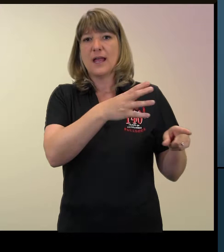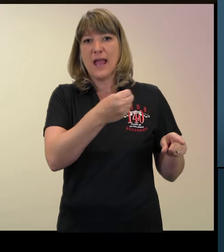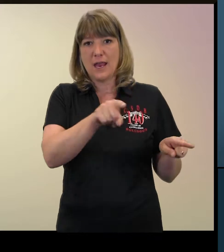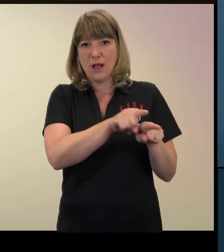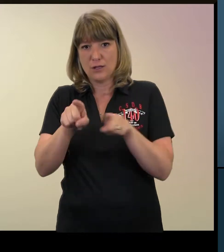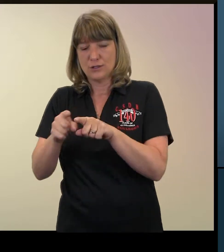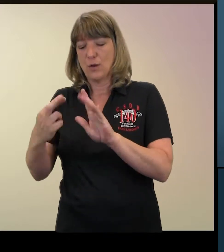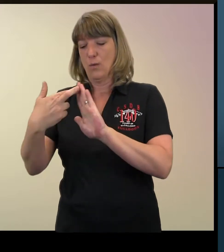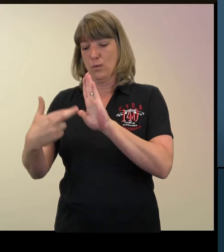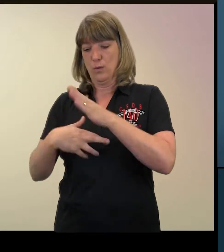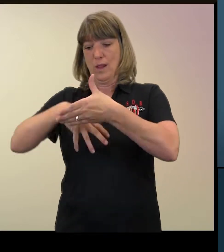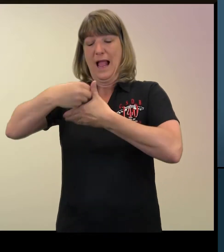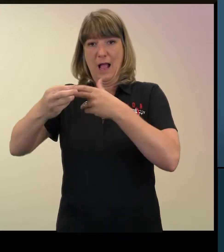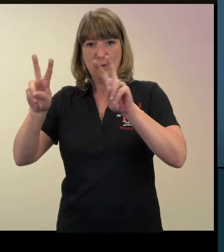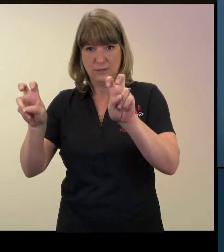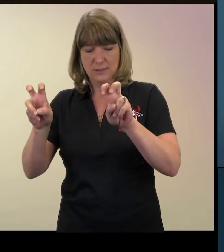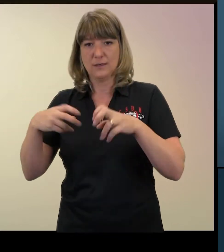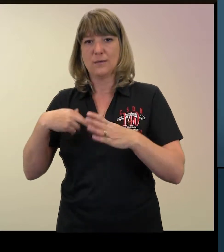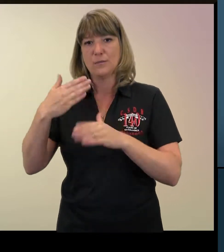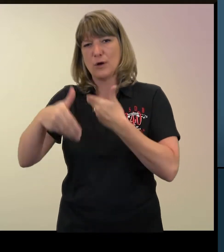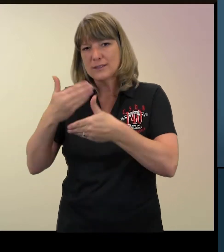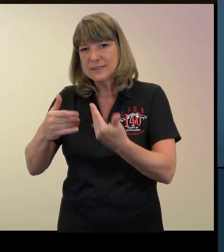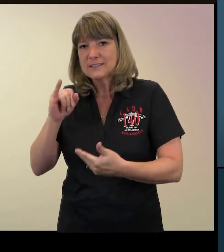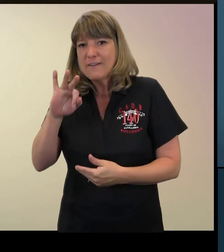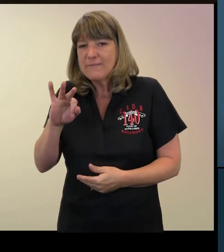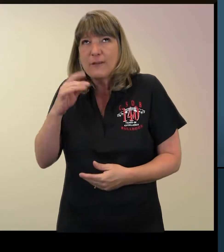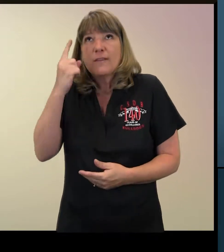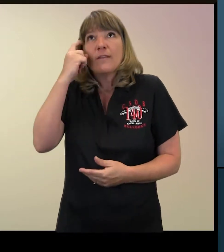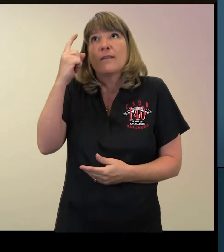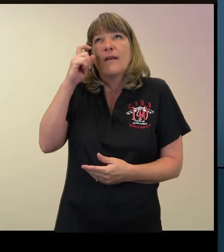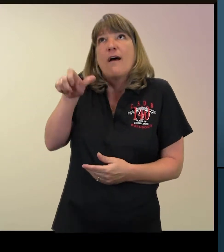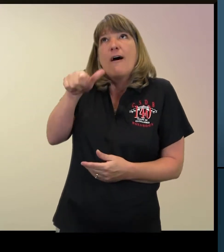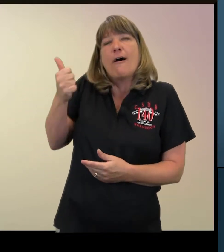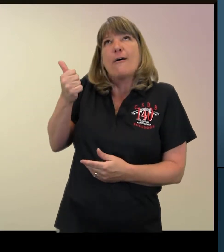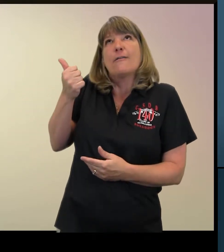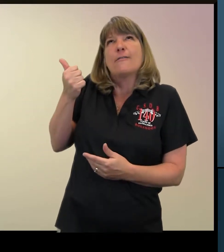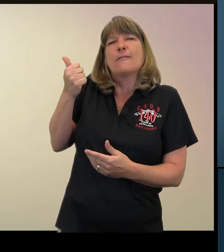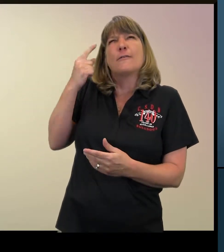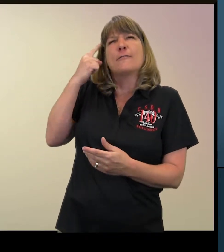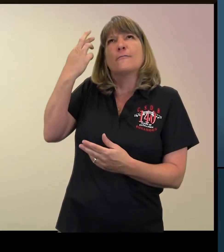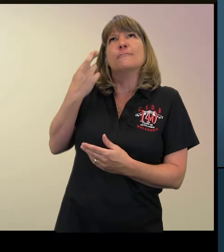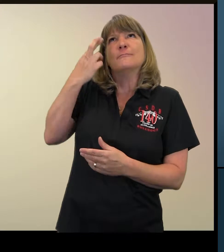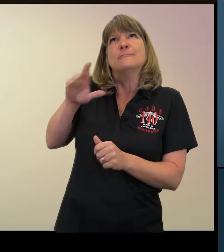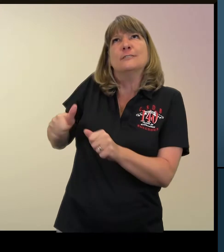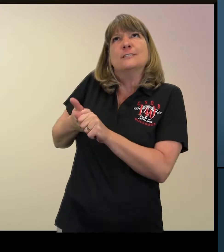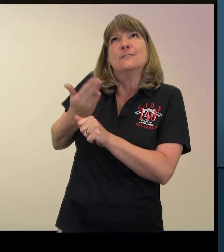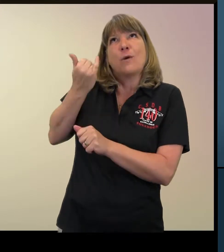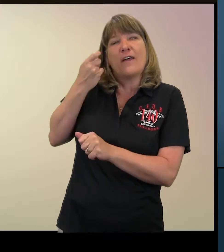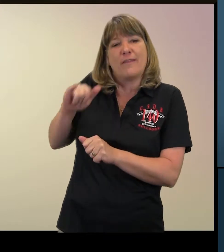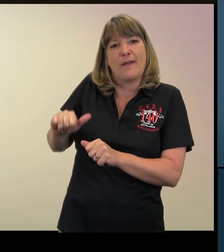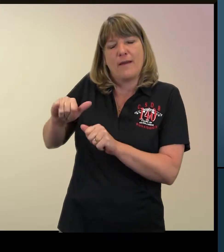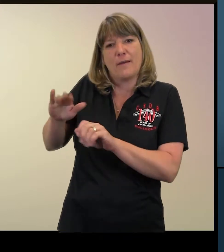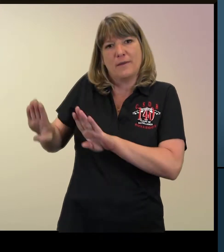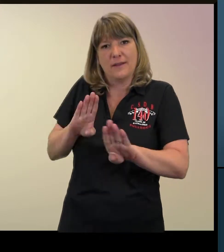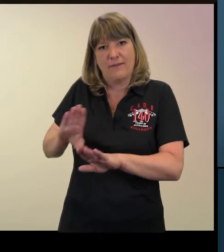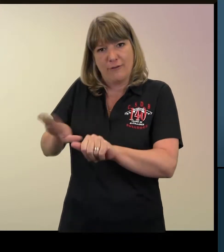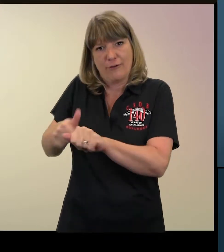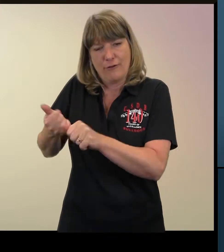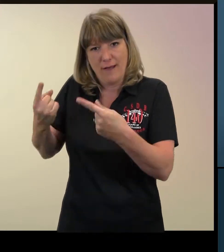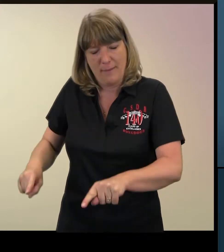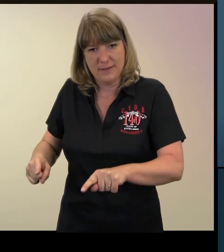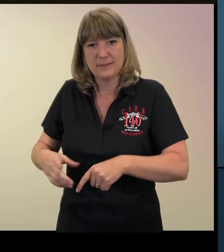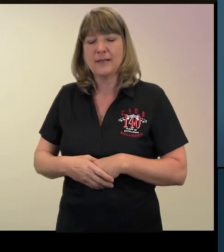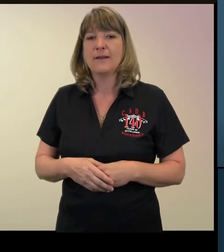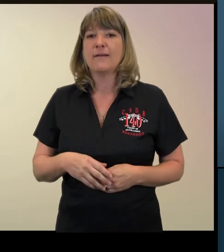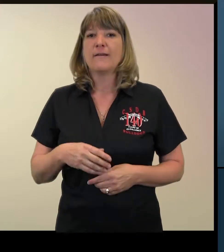rule-out process, where we consider whether there might be other explanations for those same behaviors. So some